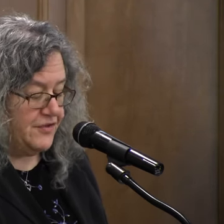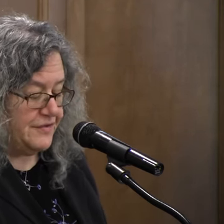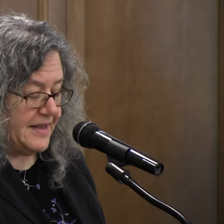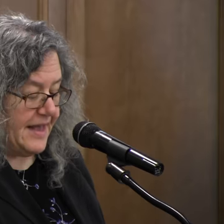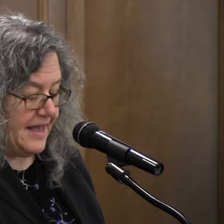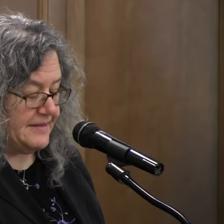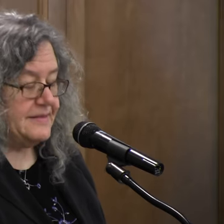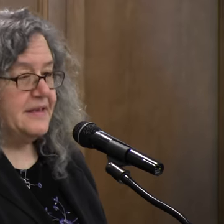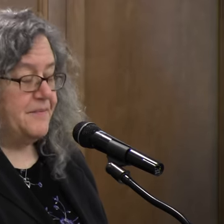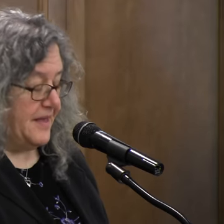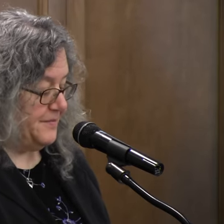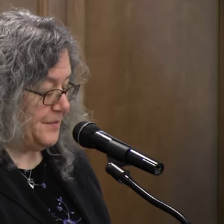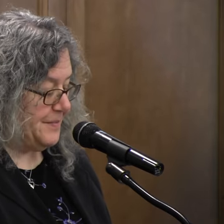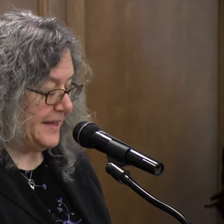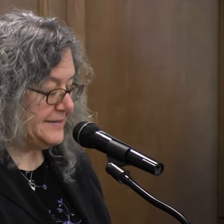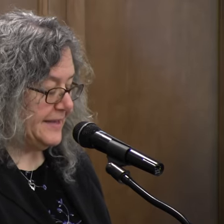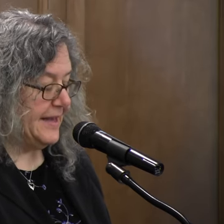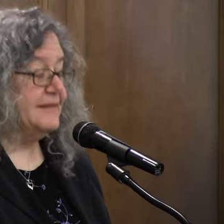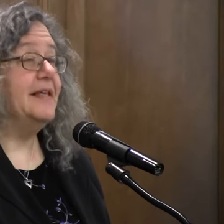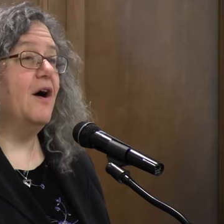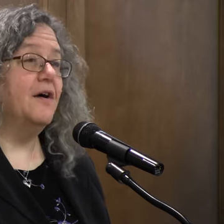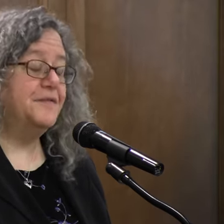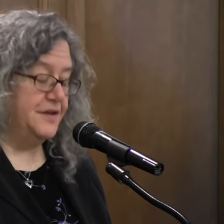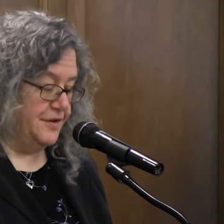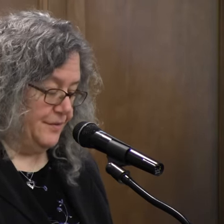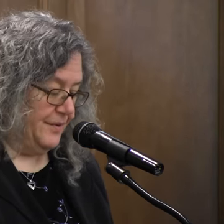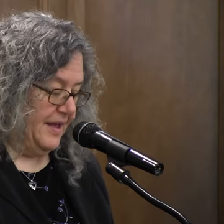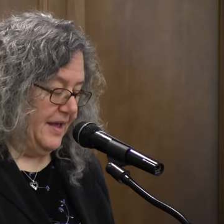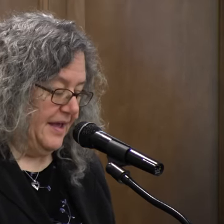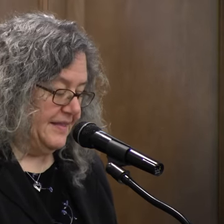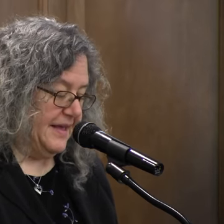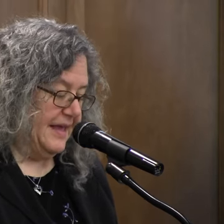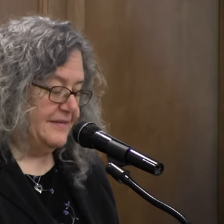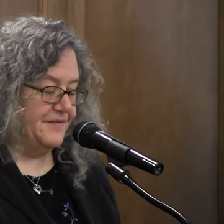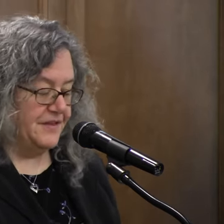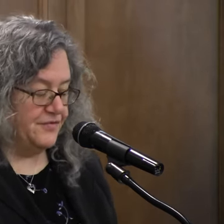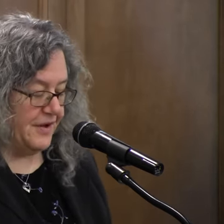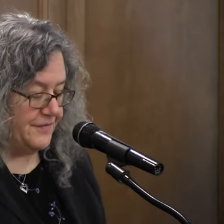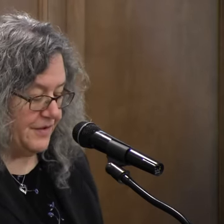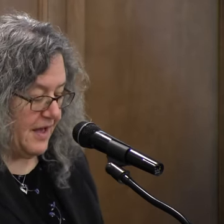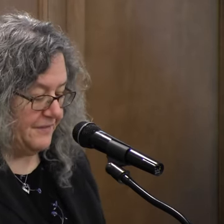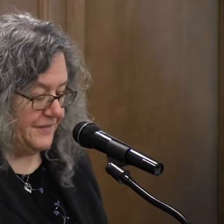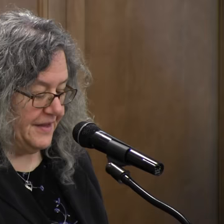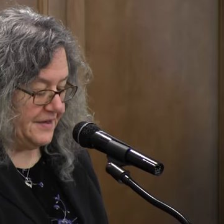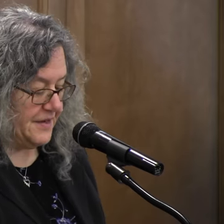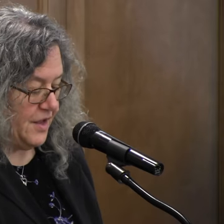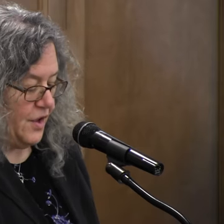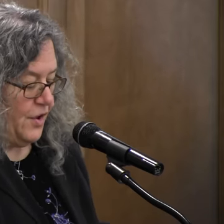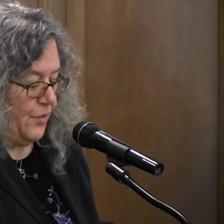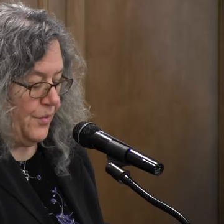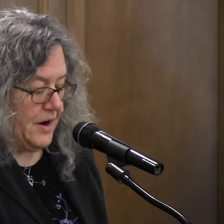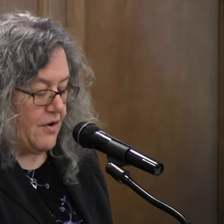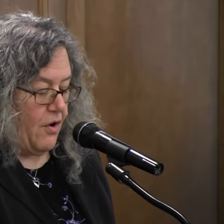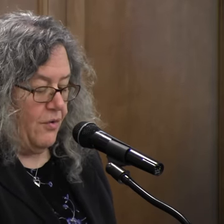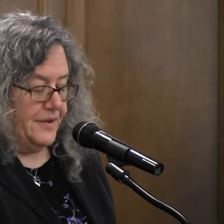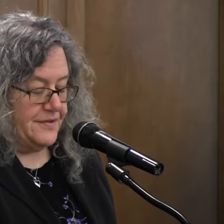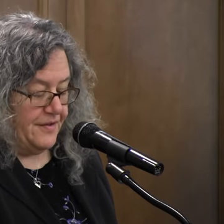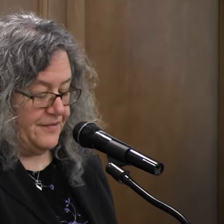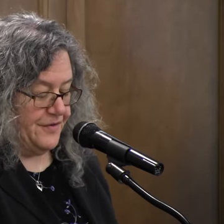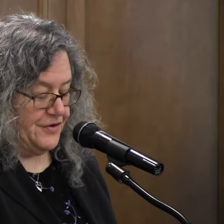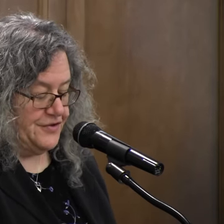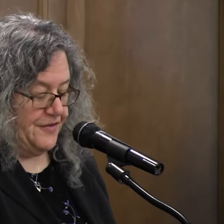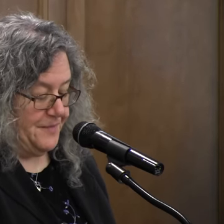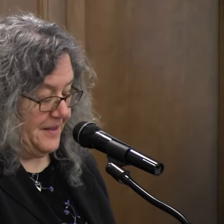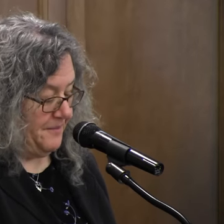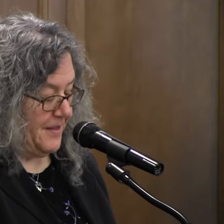when the issues at hand seem as perplexing as they often do in the case of this dreadful conflict, we are always